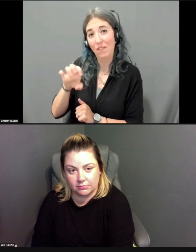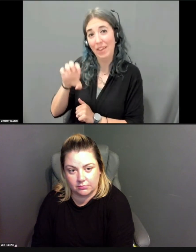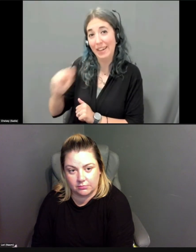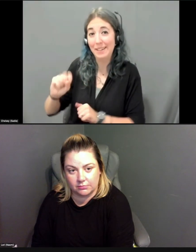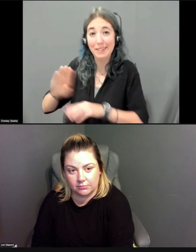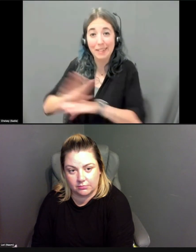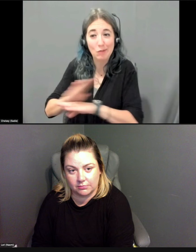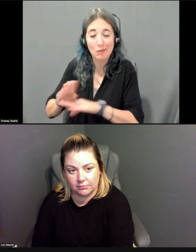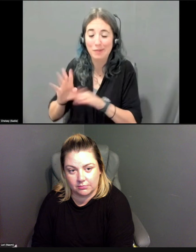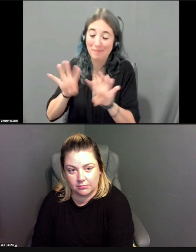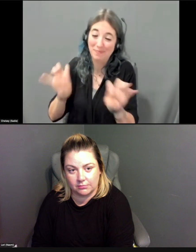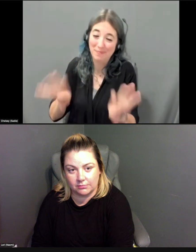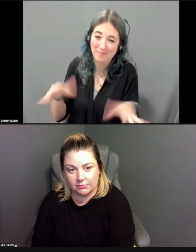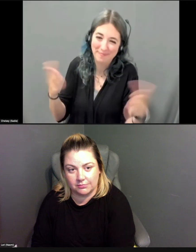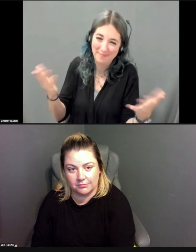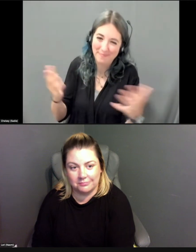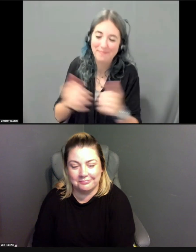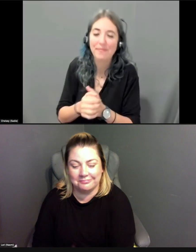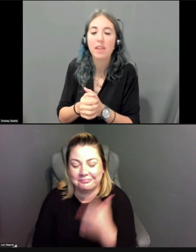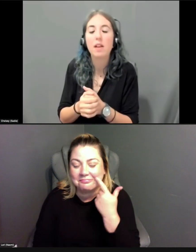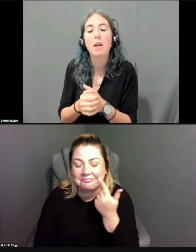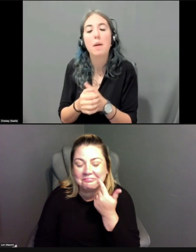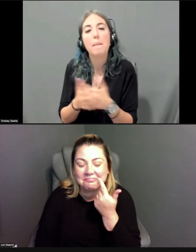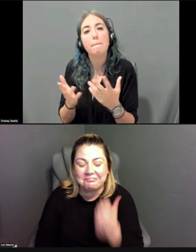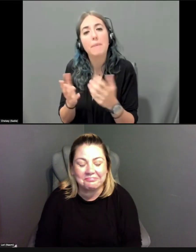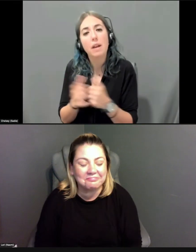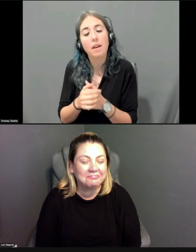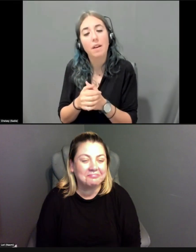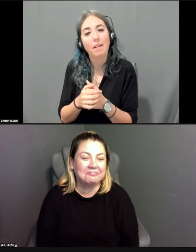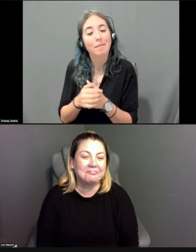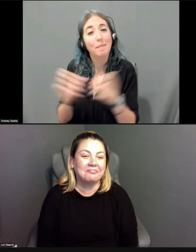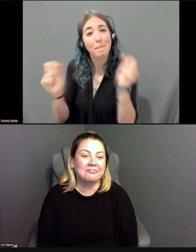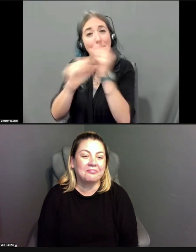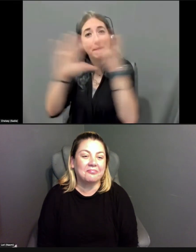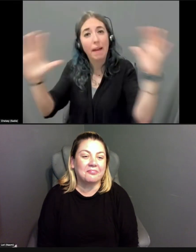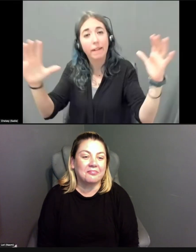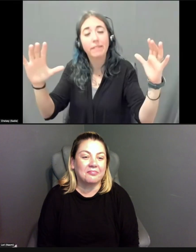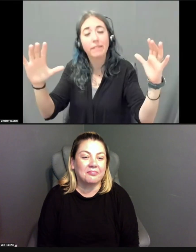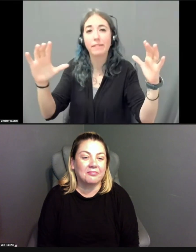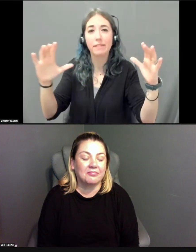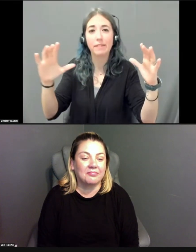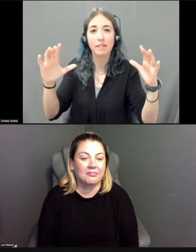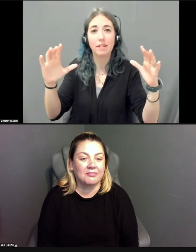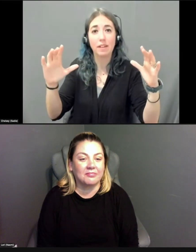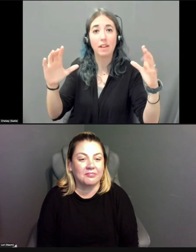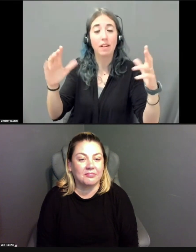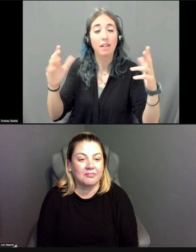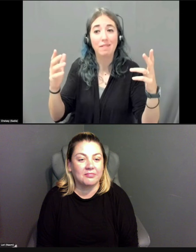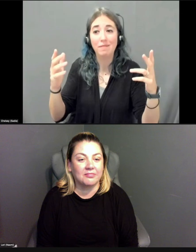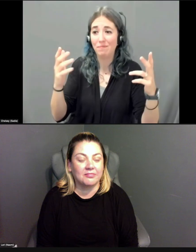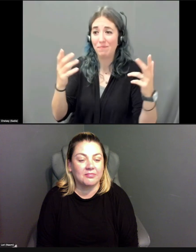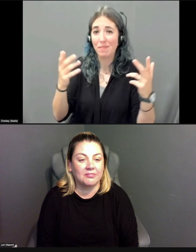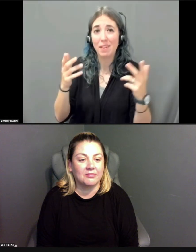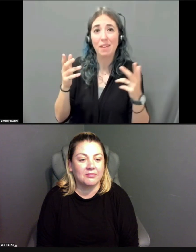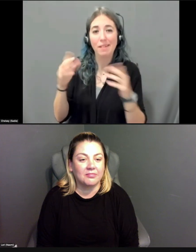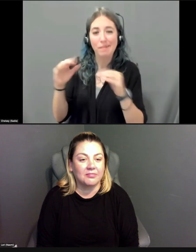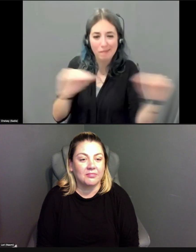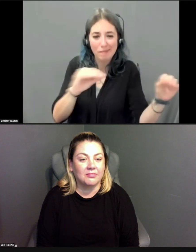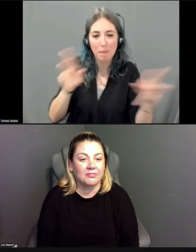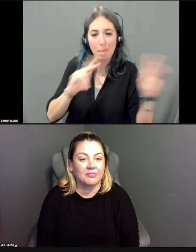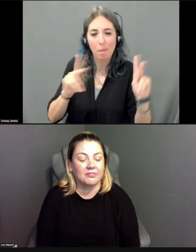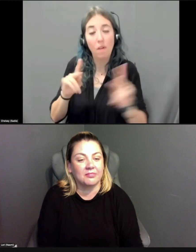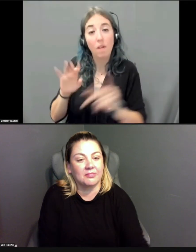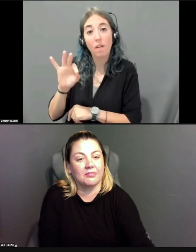instead of really training not only fitness professionals, but anybody, health educators